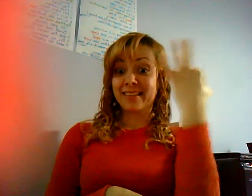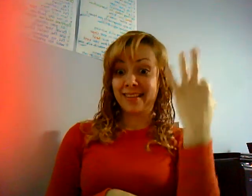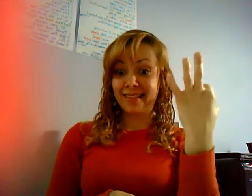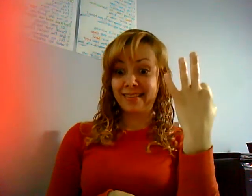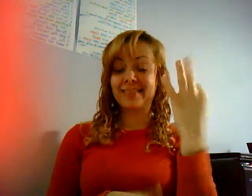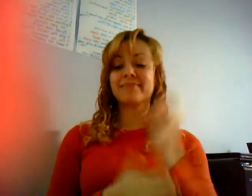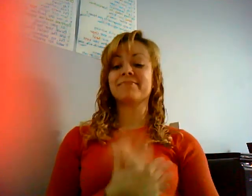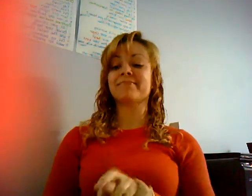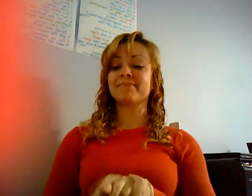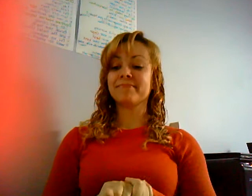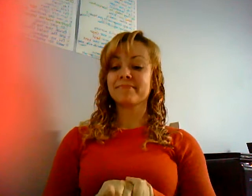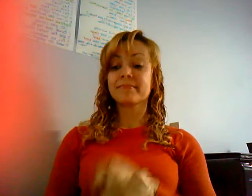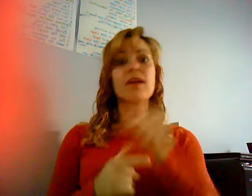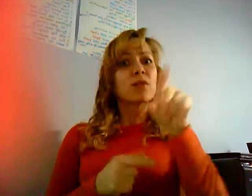Wednesday, and Friday.